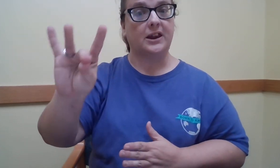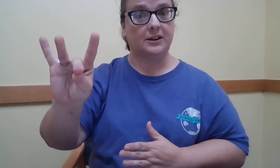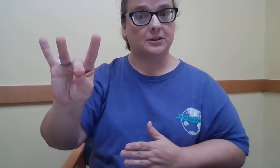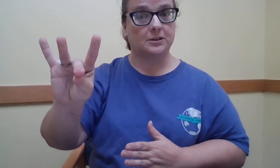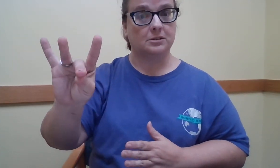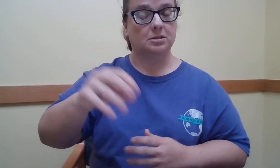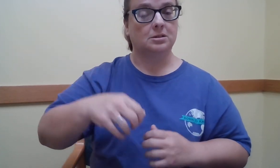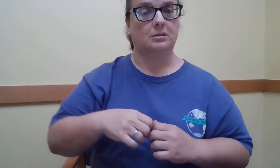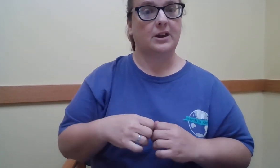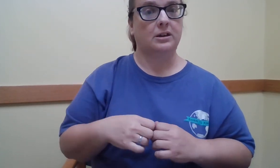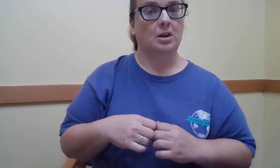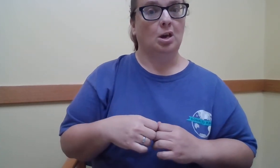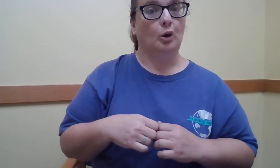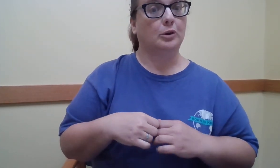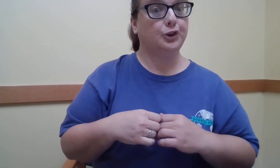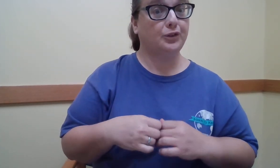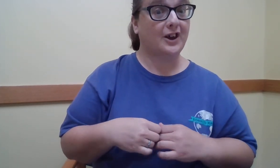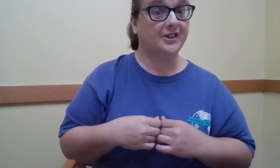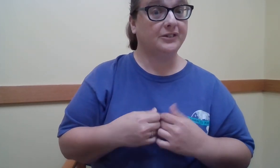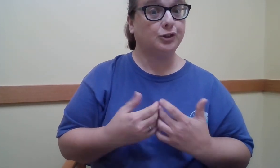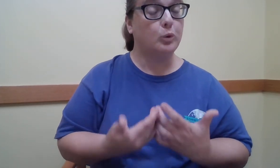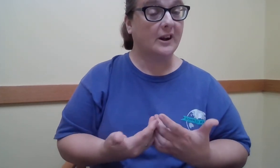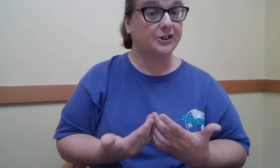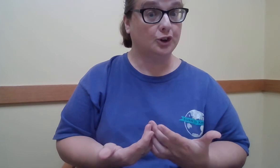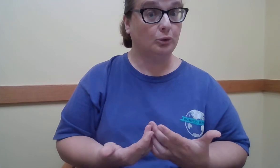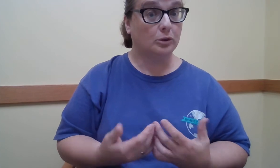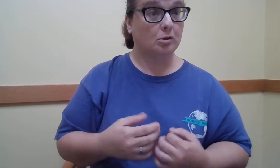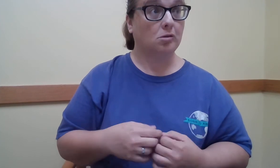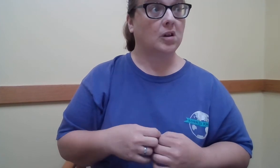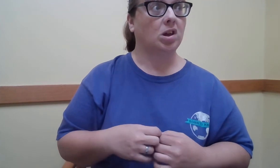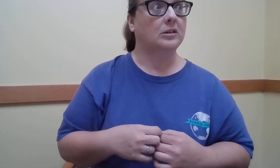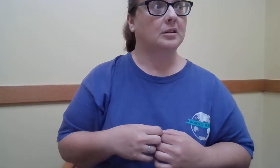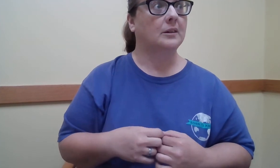1,978. Okay, or 2022,